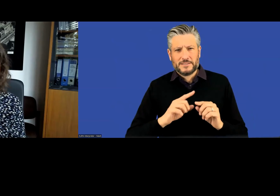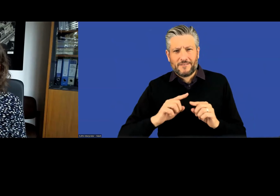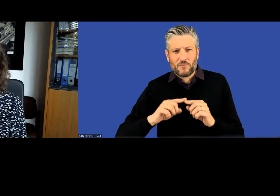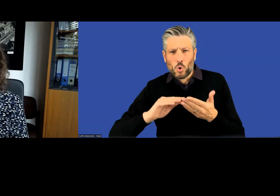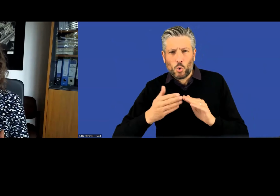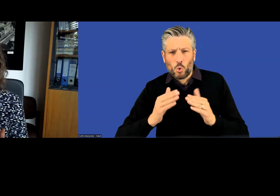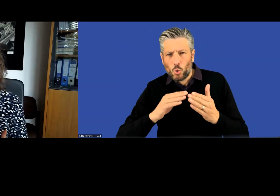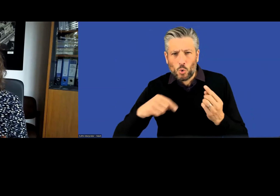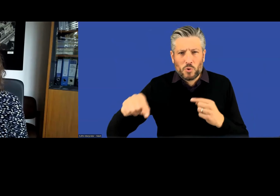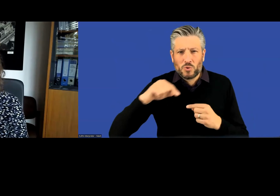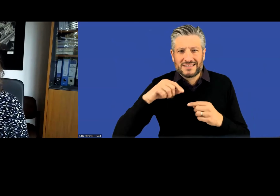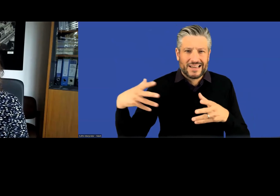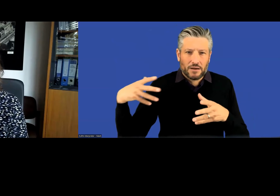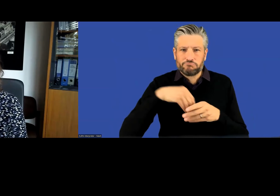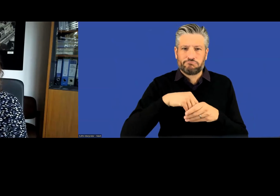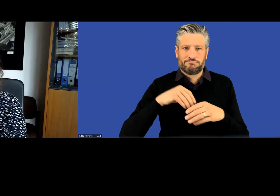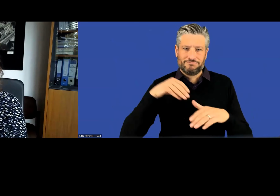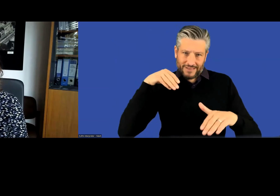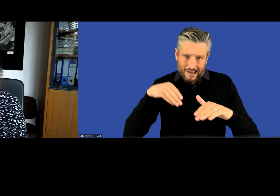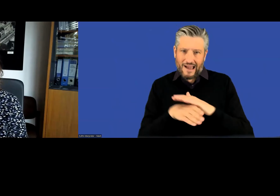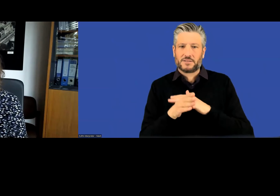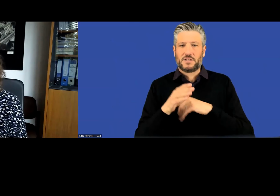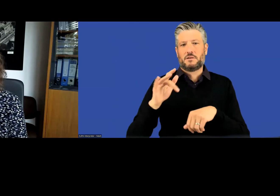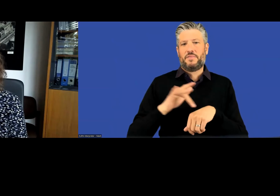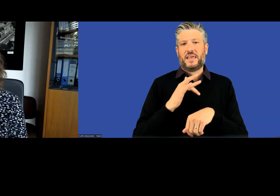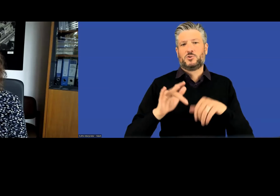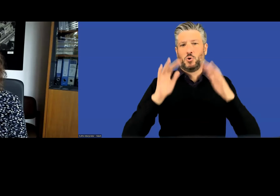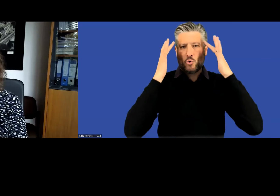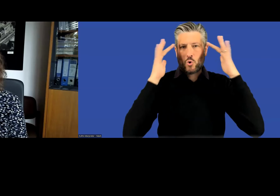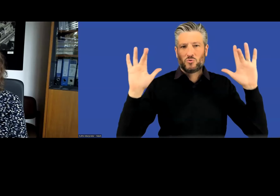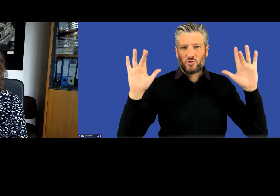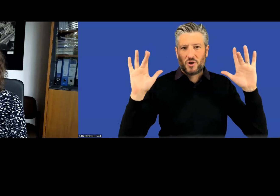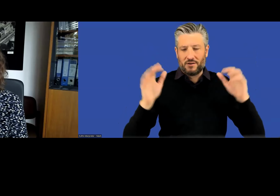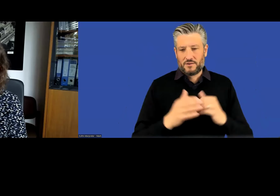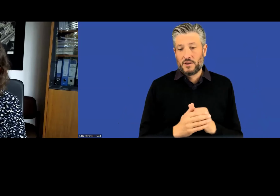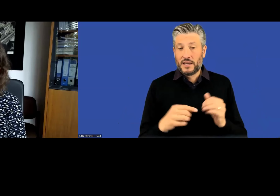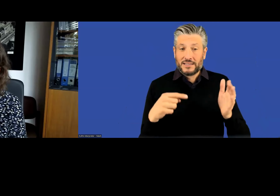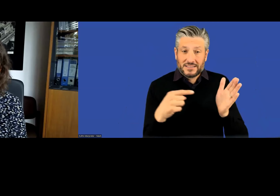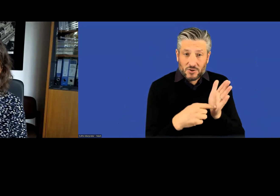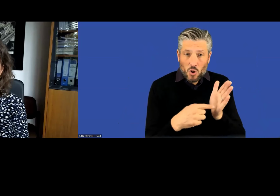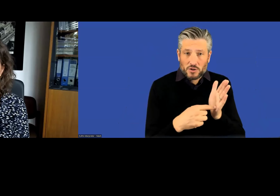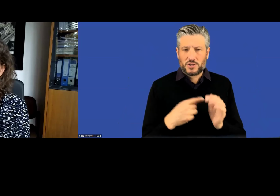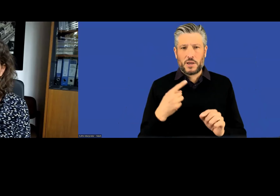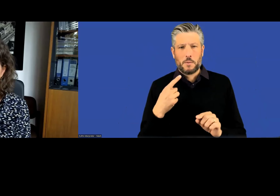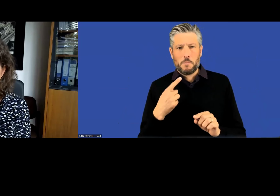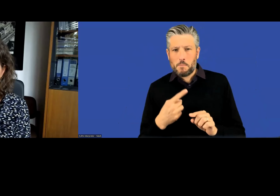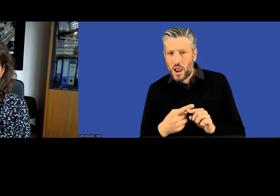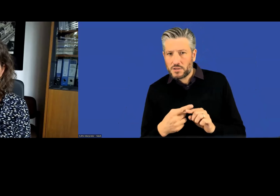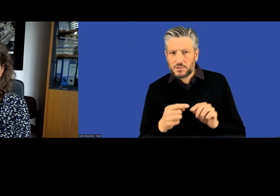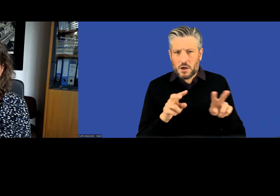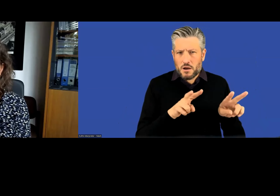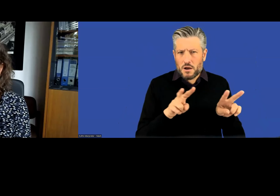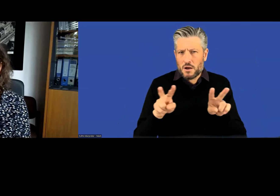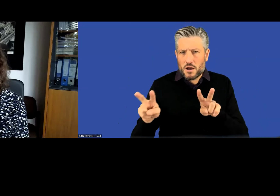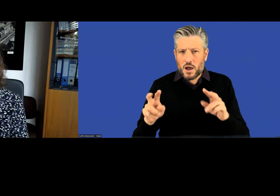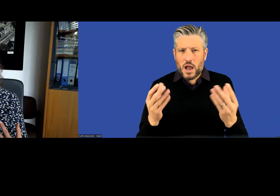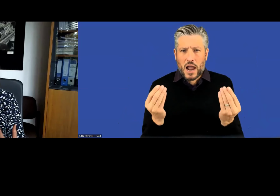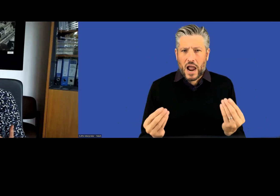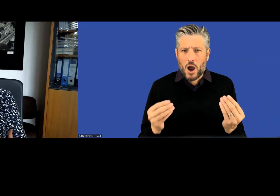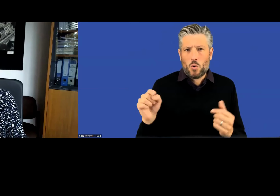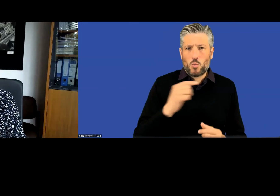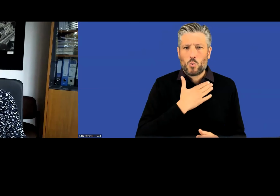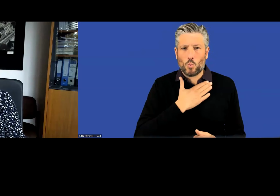visitors, using this blend of technology, sensitivity, and an openness and a willingness to adapt. And